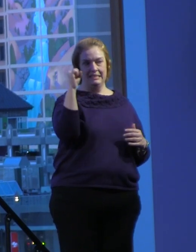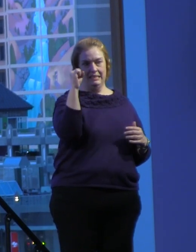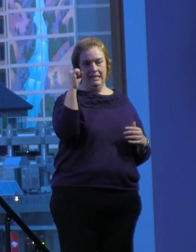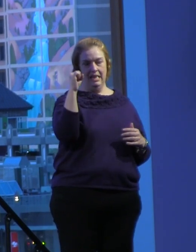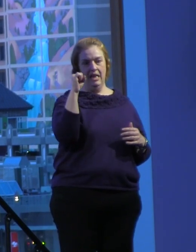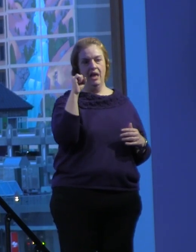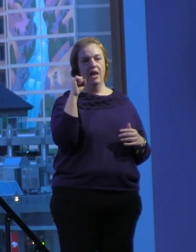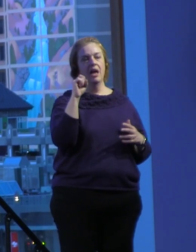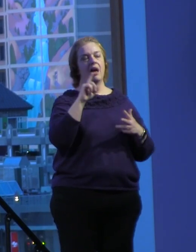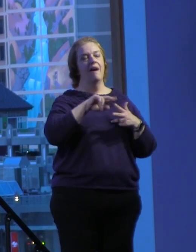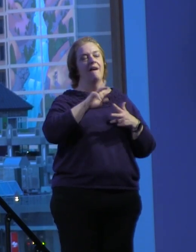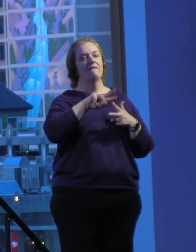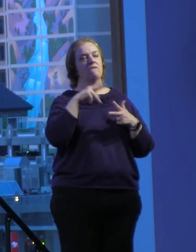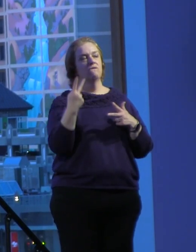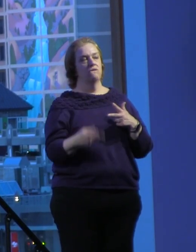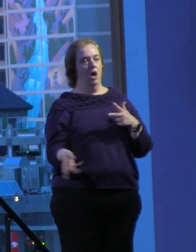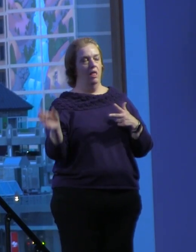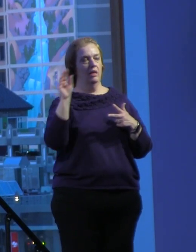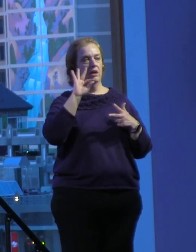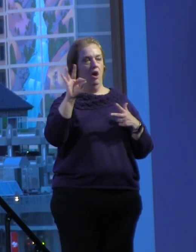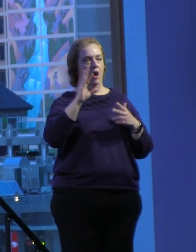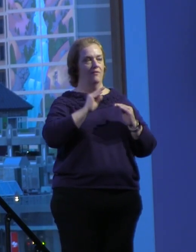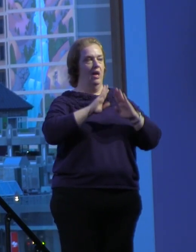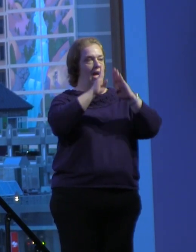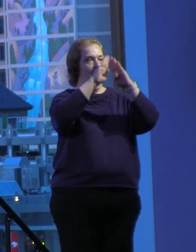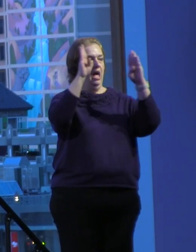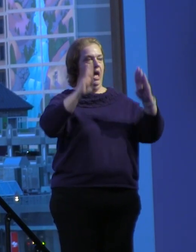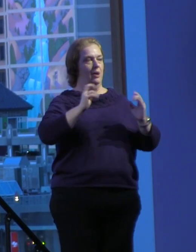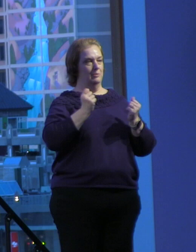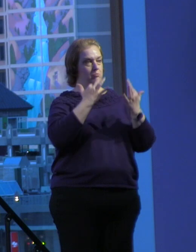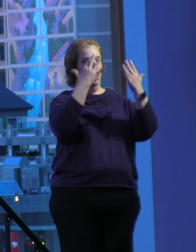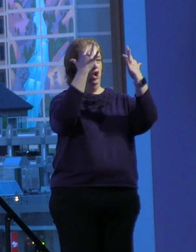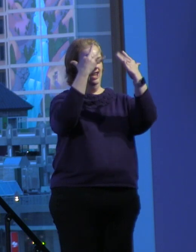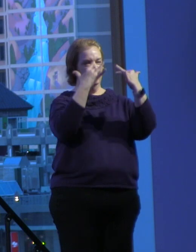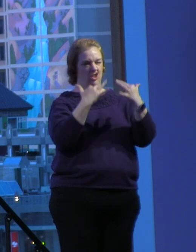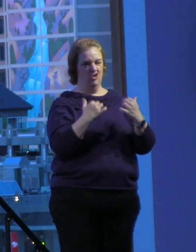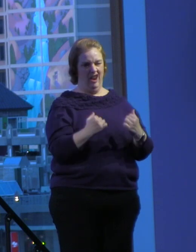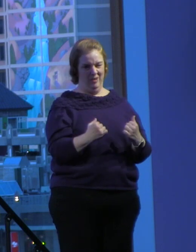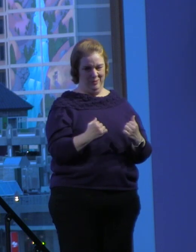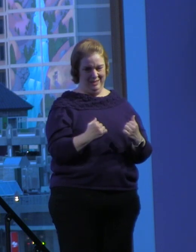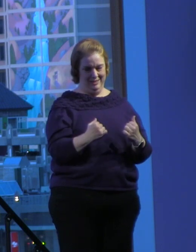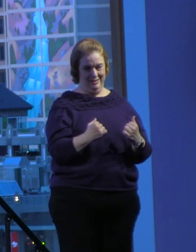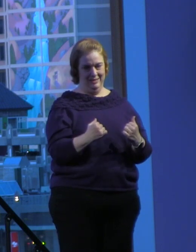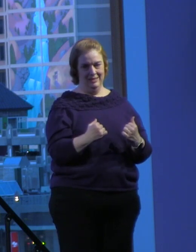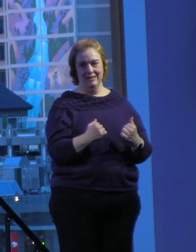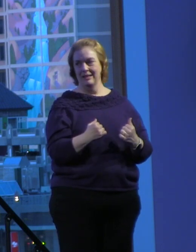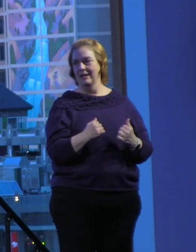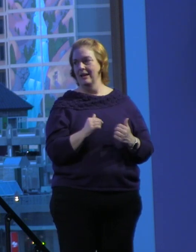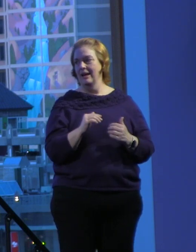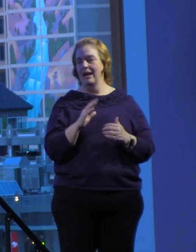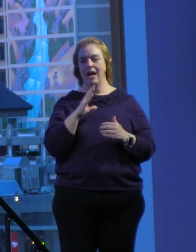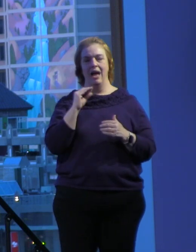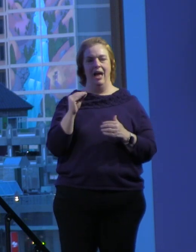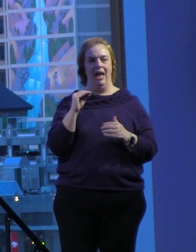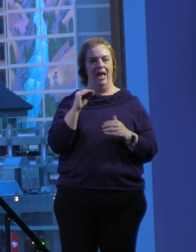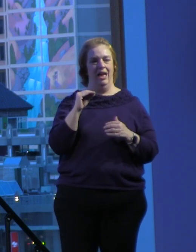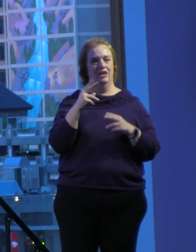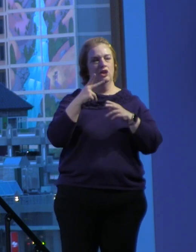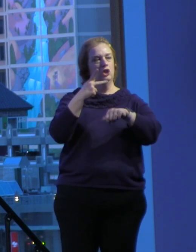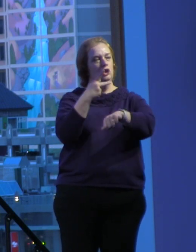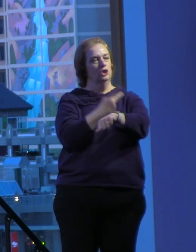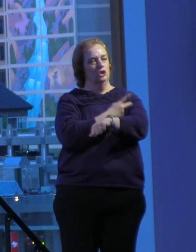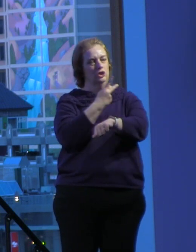off and a house burning to the ground, and an overloaded sheep with Bitcoin on